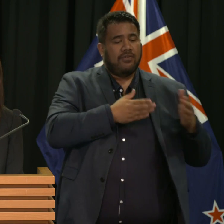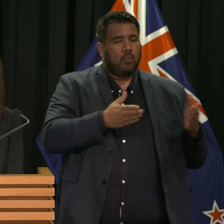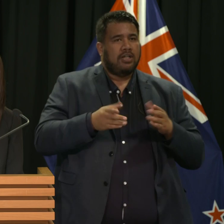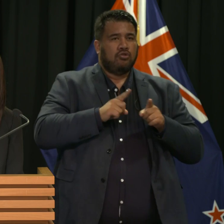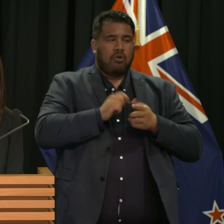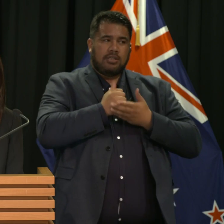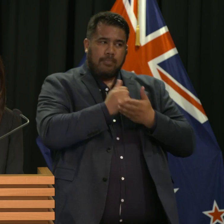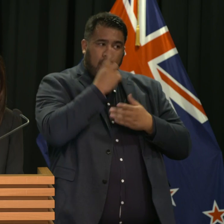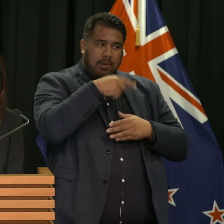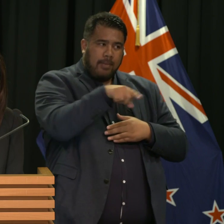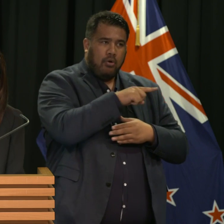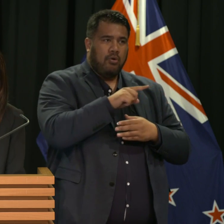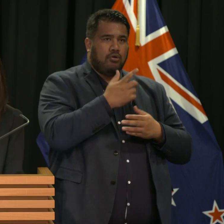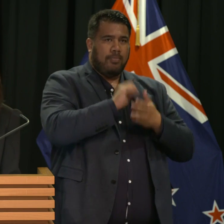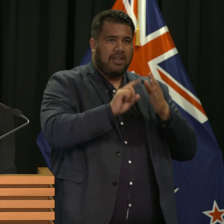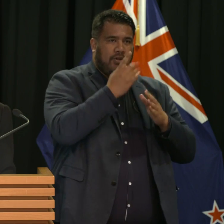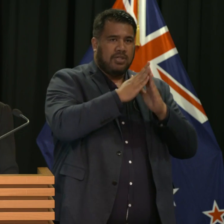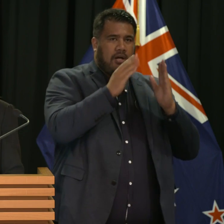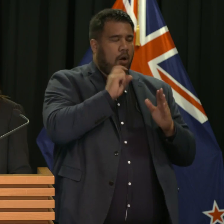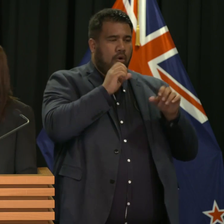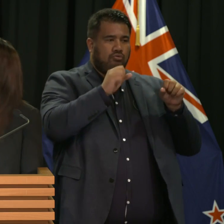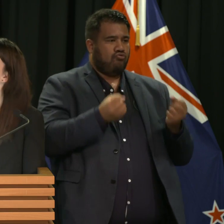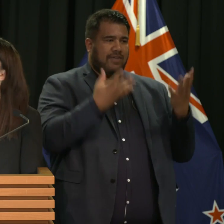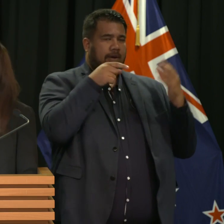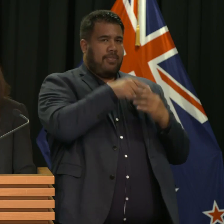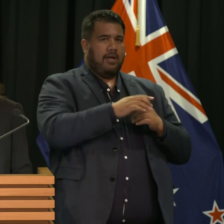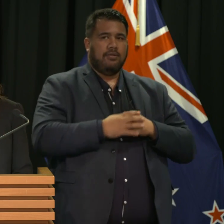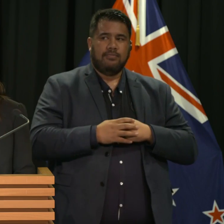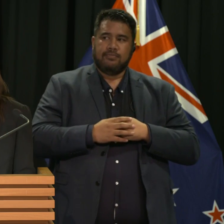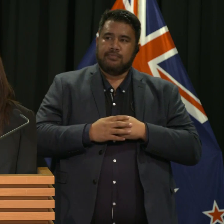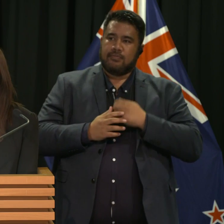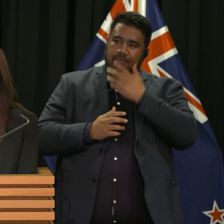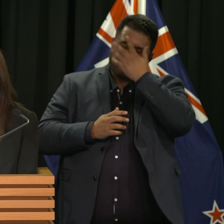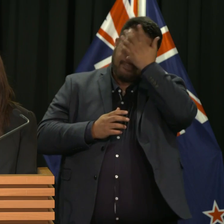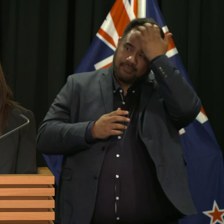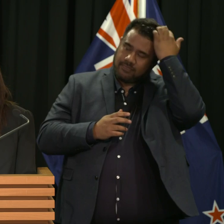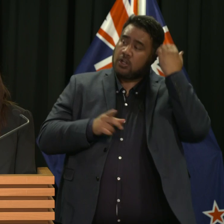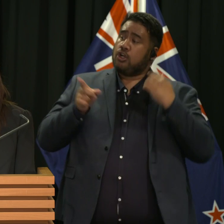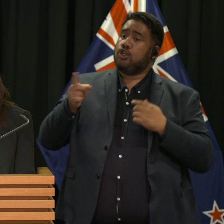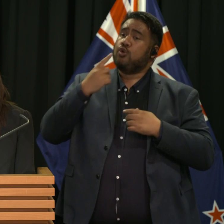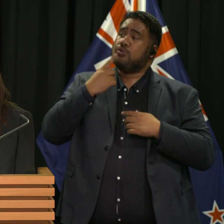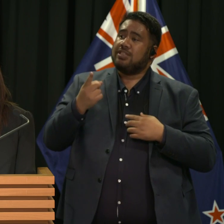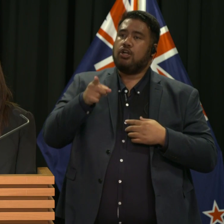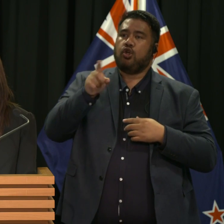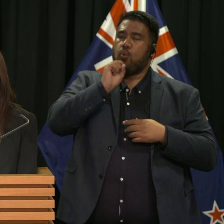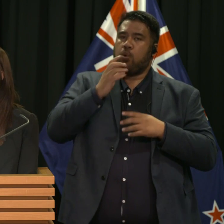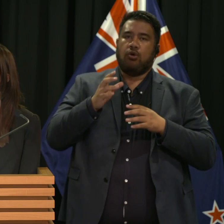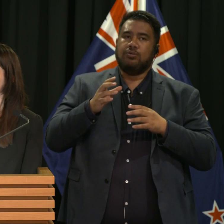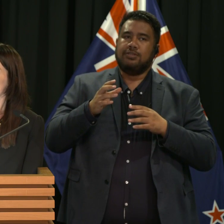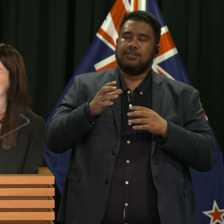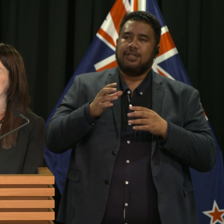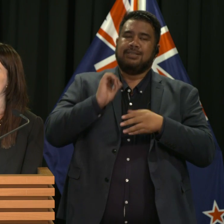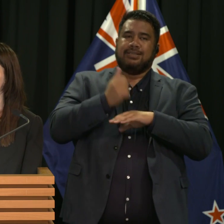generation, and I'm not losing sight of that. What was Sir Michael Collins' reaction when you told him that you weren't going to be adopting the capital gains